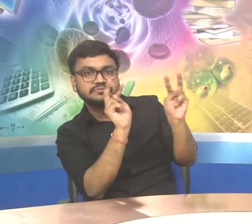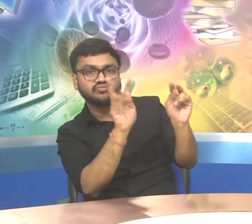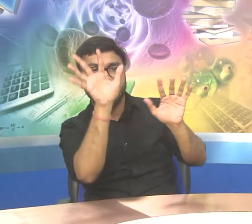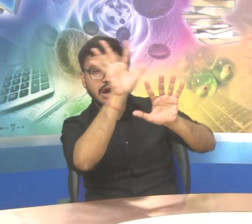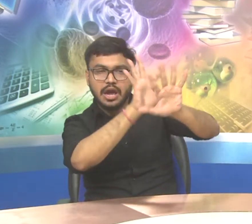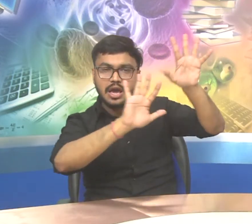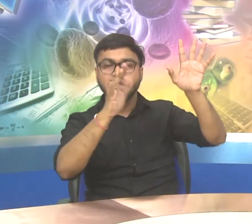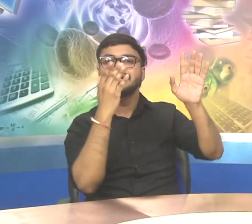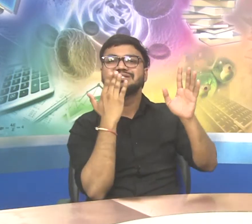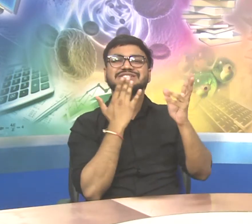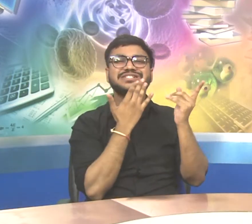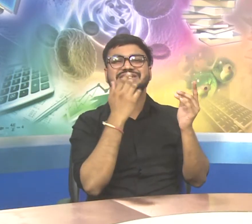lies our solar system,